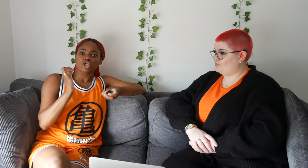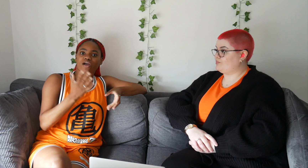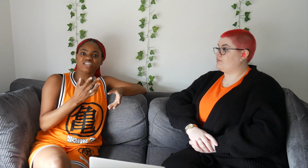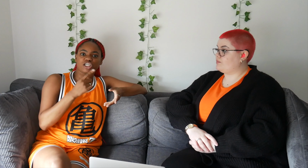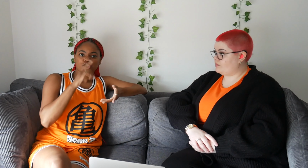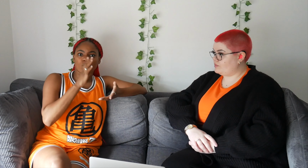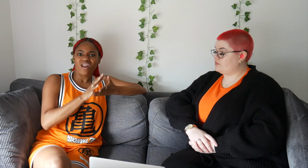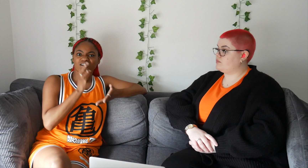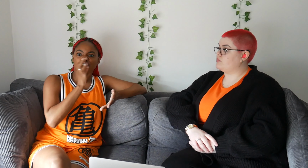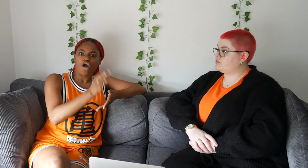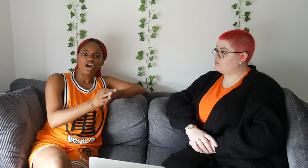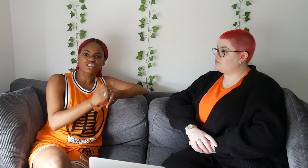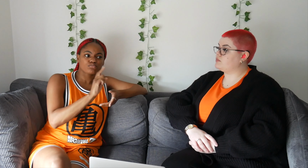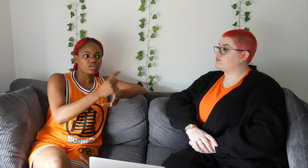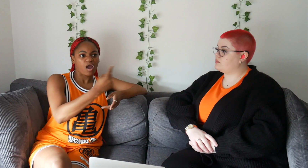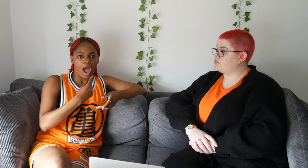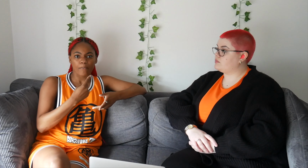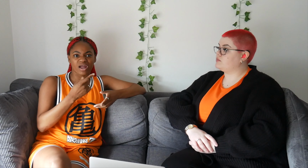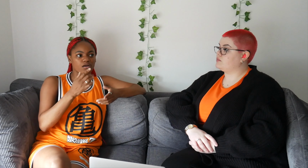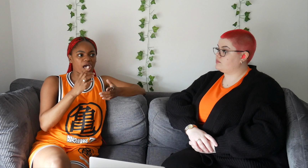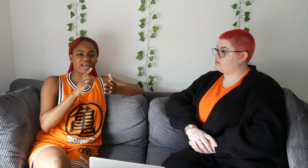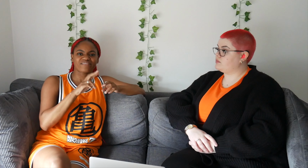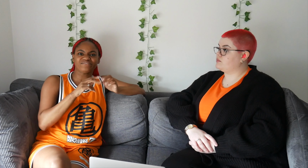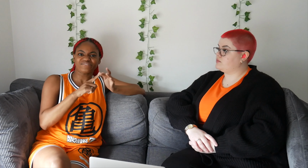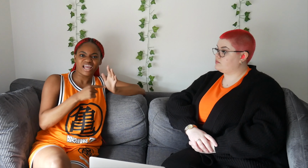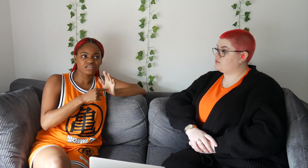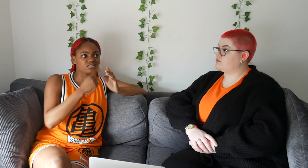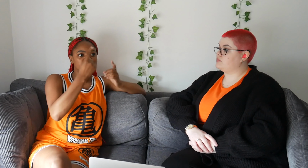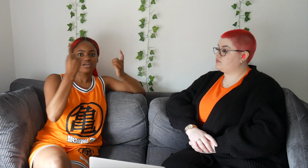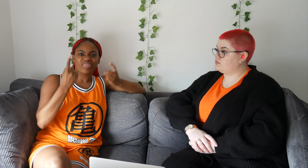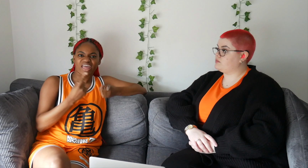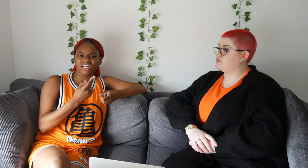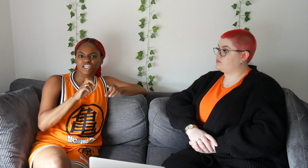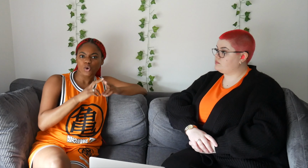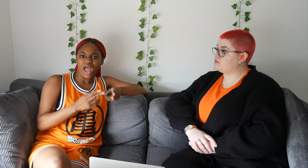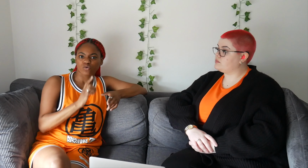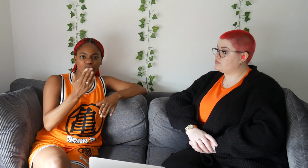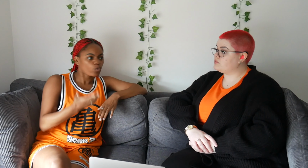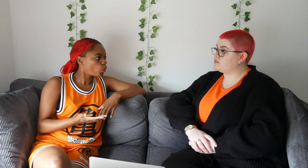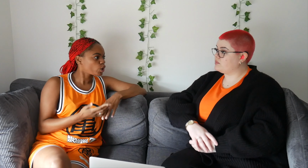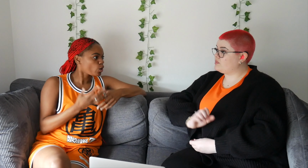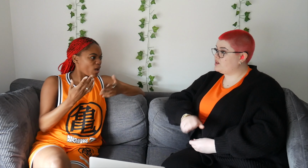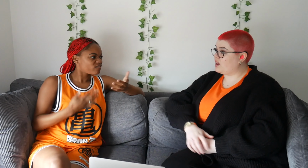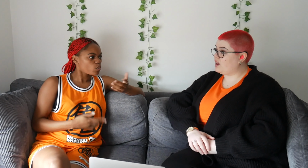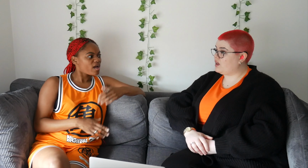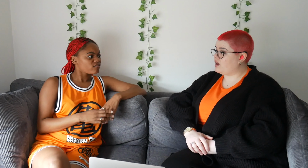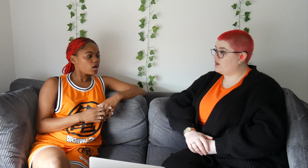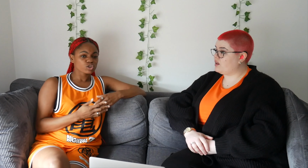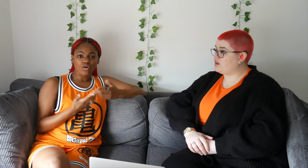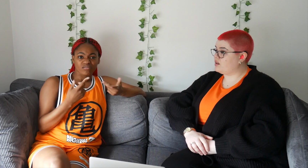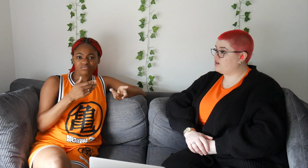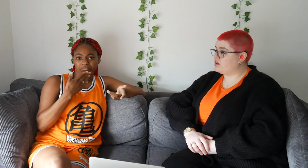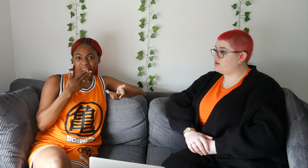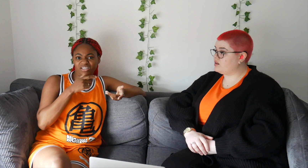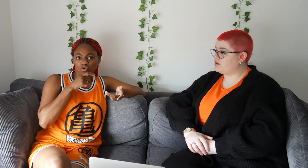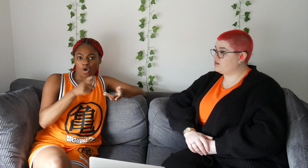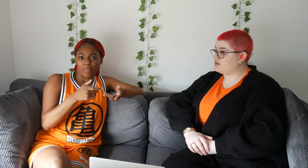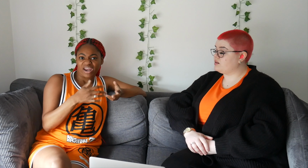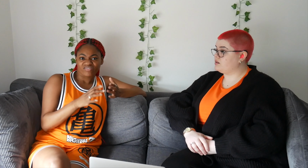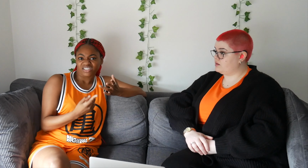that you can ask for them to come and fit things into your house for you, then feel free to comment that and any